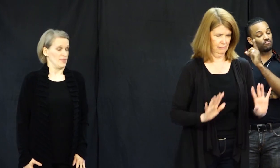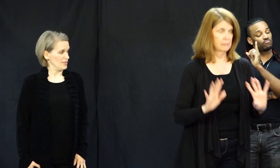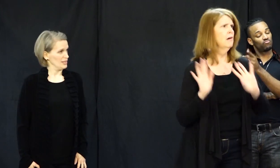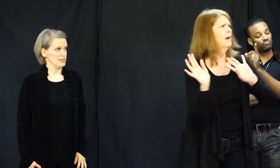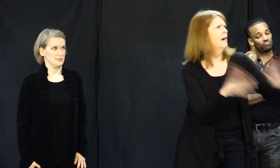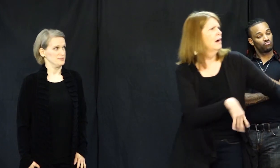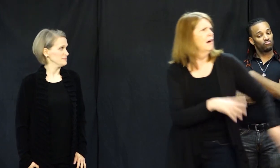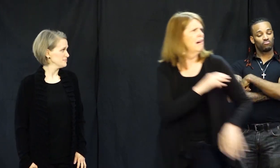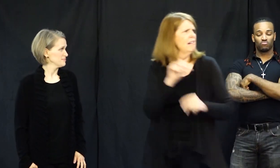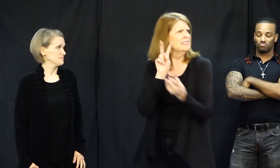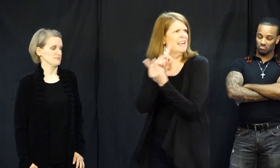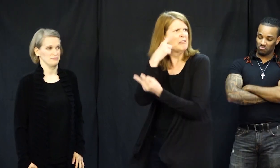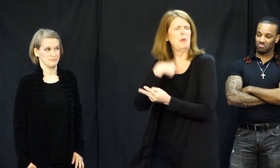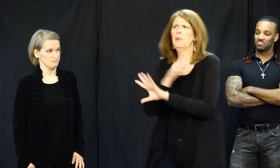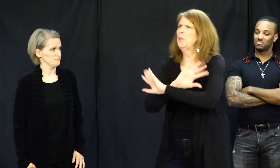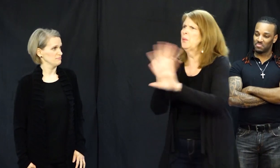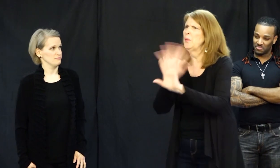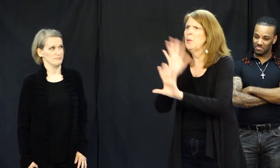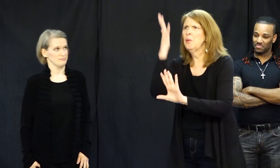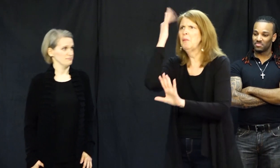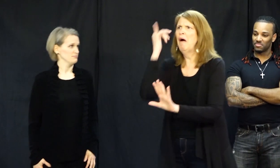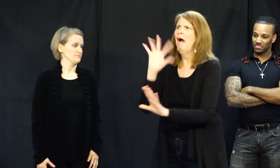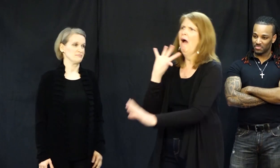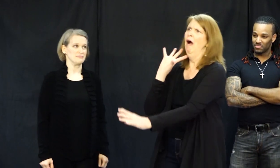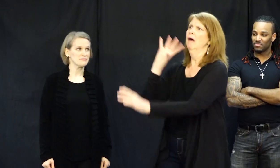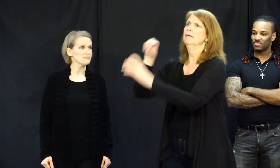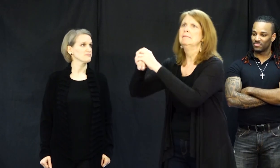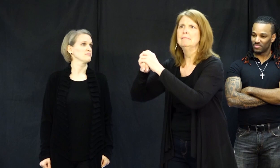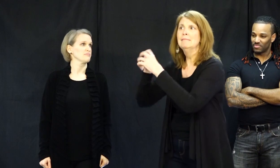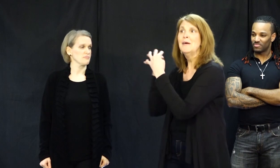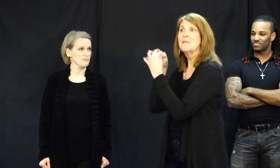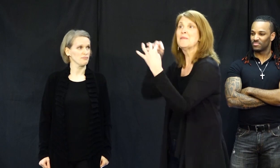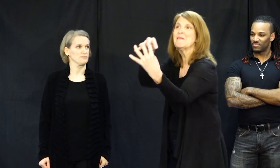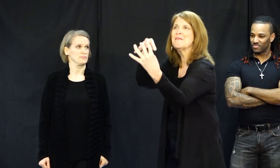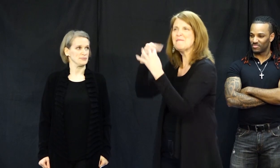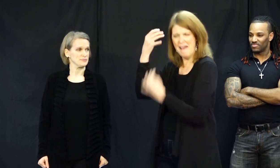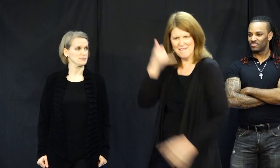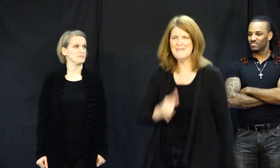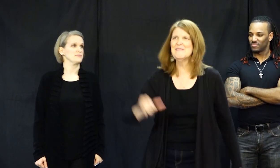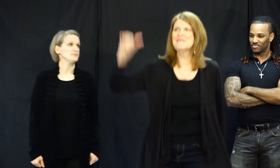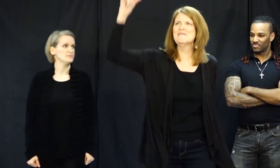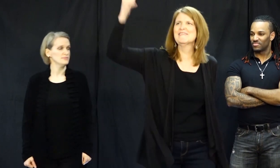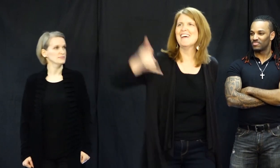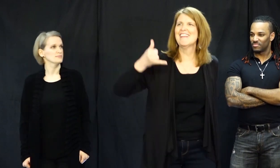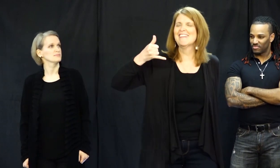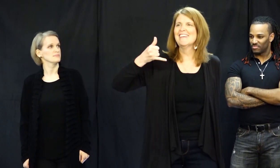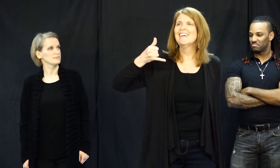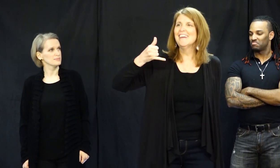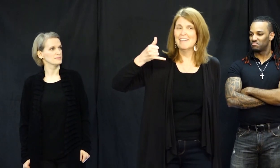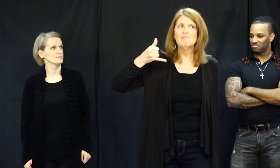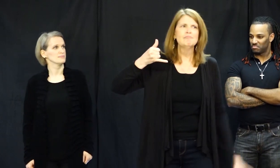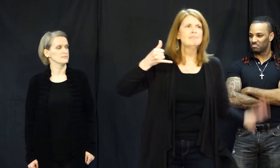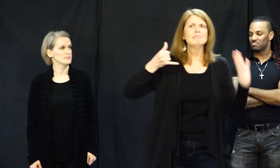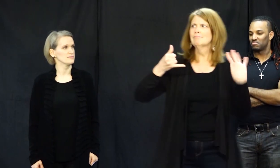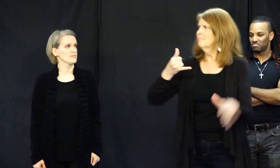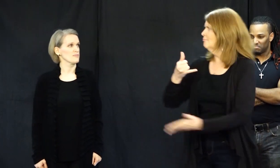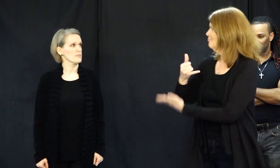No more sex, pour me another brew, son. Let's raise a couple more to the revolution. Well, if it ain't the prodigy of